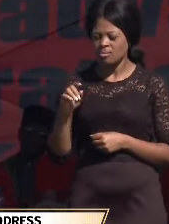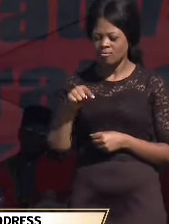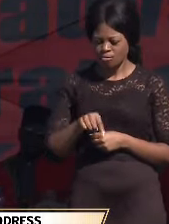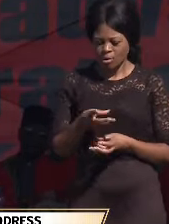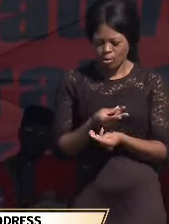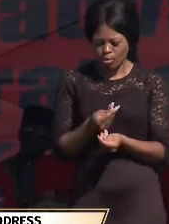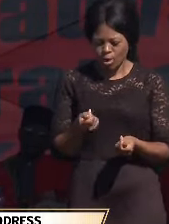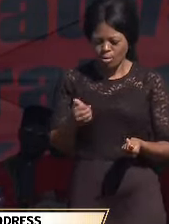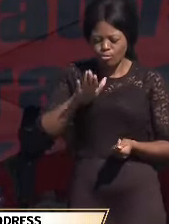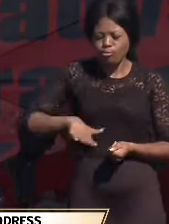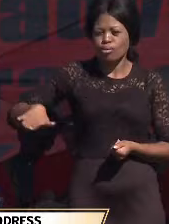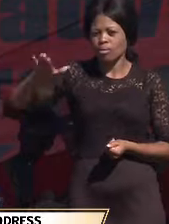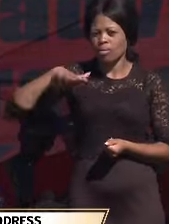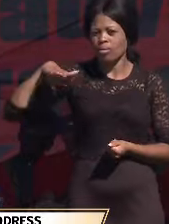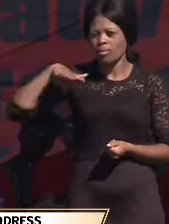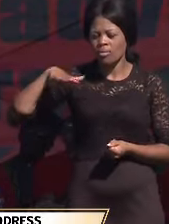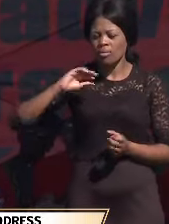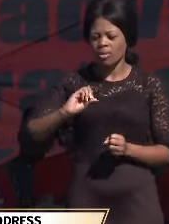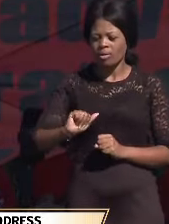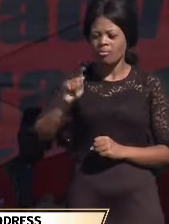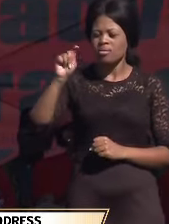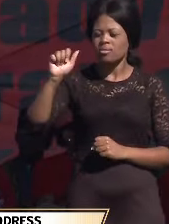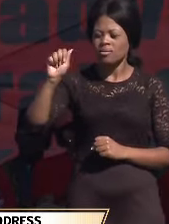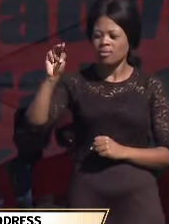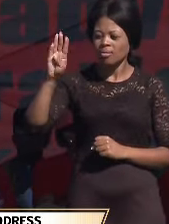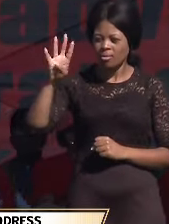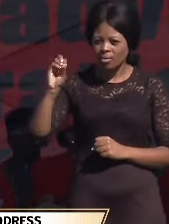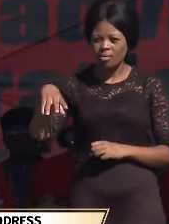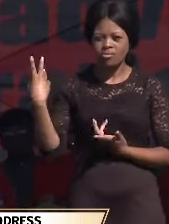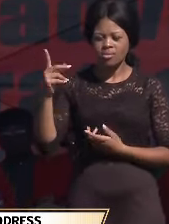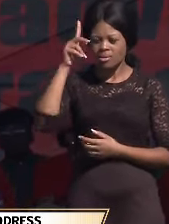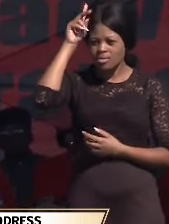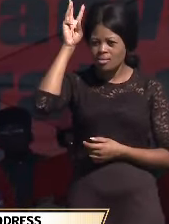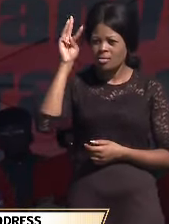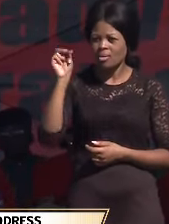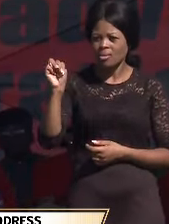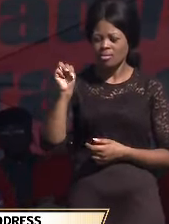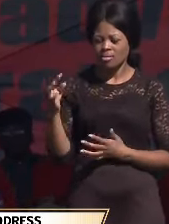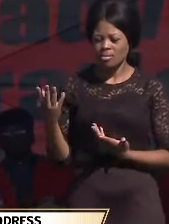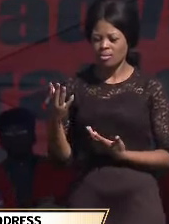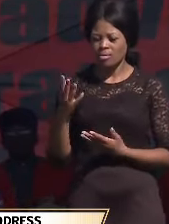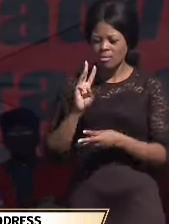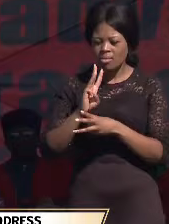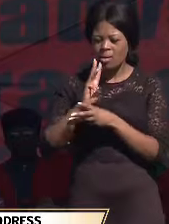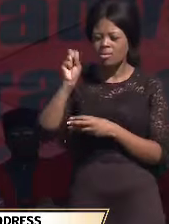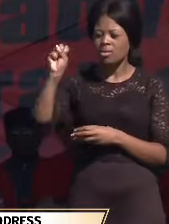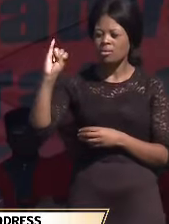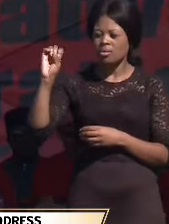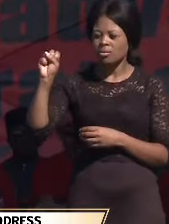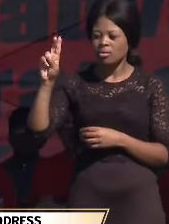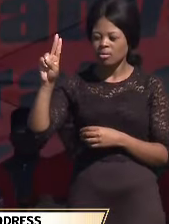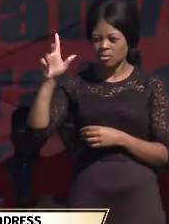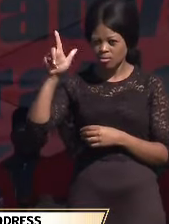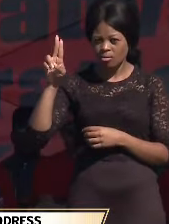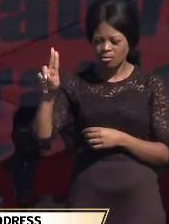kunomhlabo ingcwele wo Oliver Tambo, no Nelson Mandela, no Mama Sulu ukuthi kube